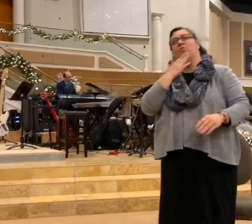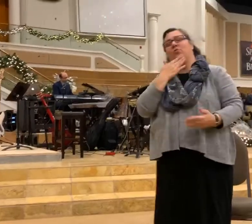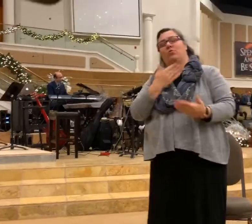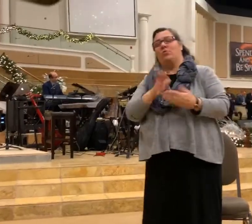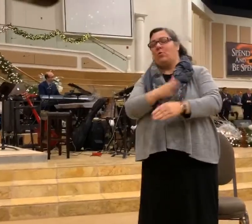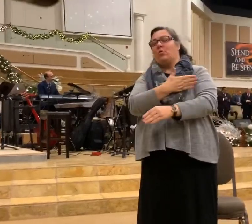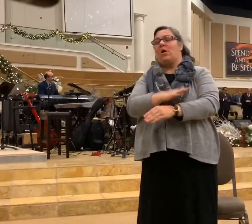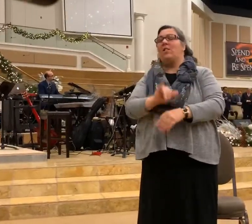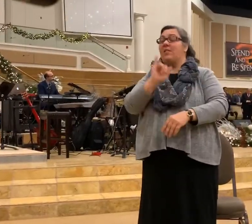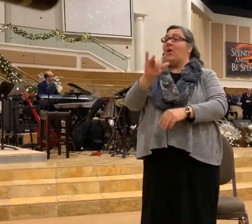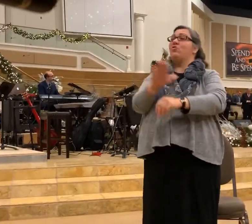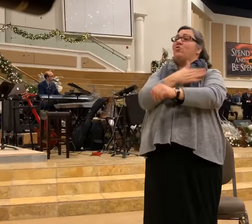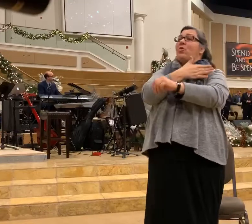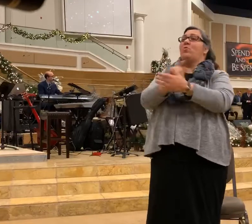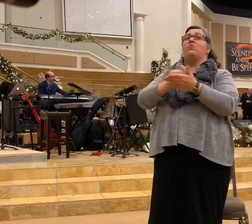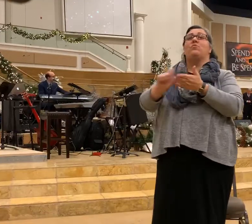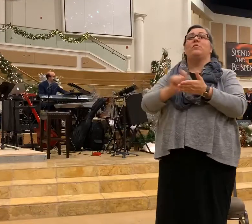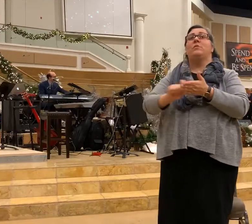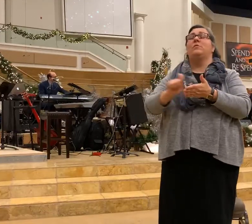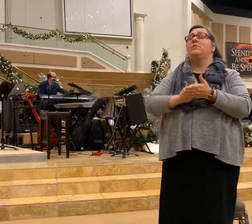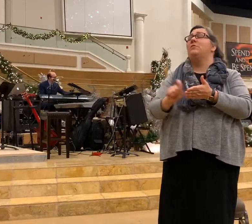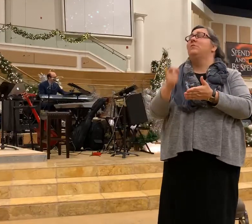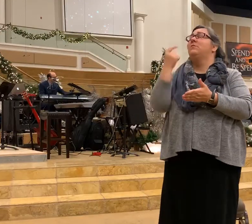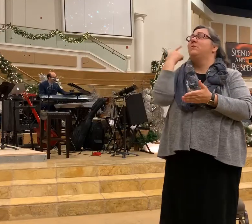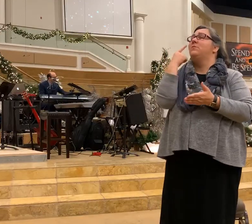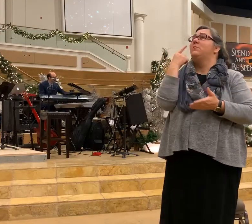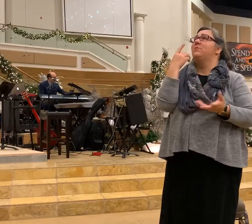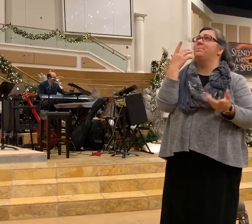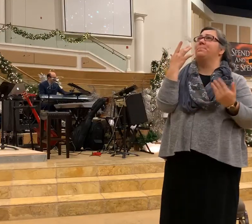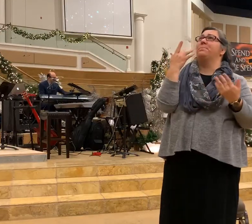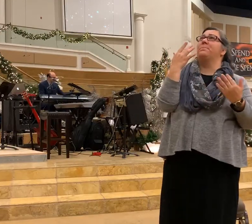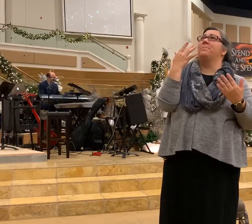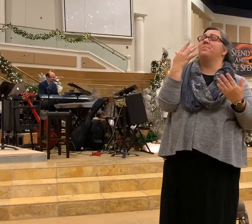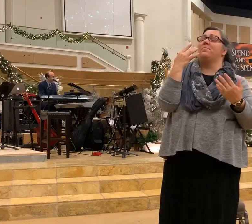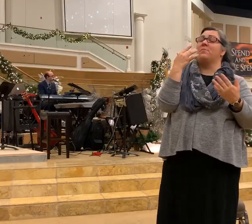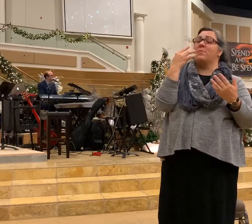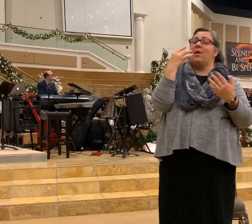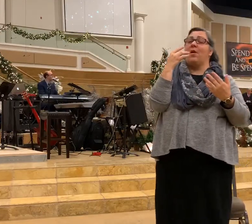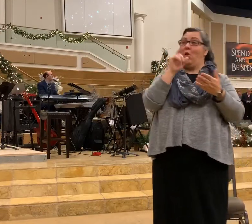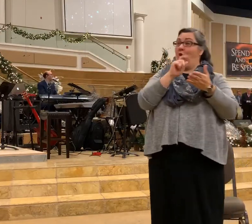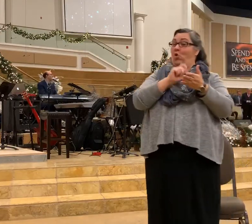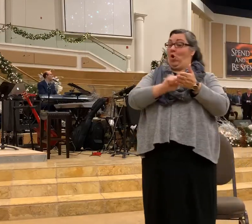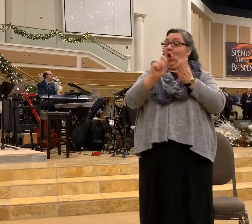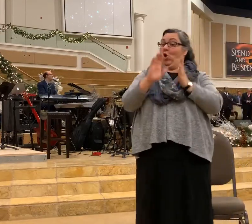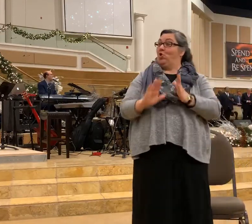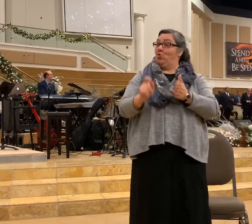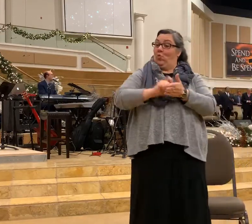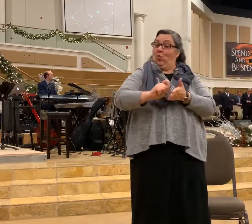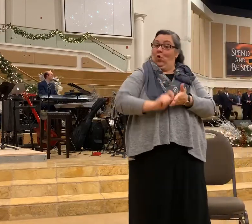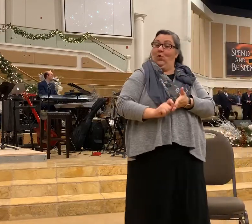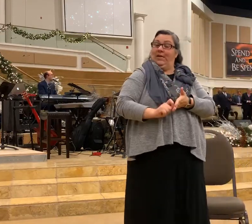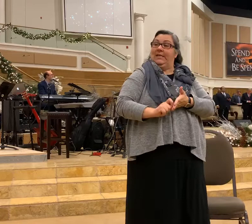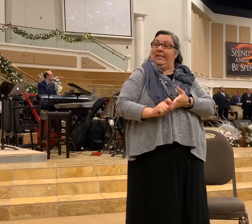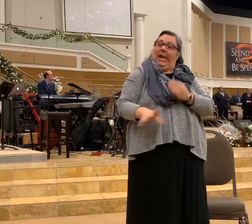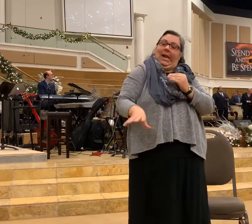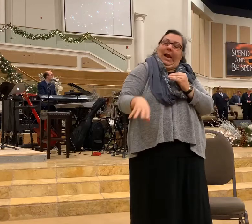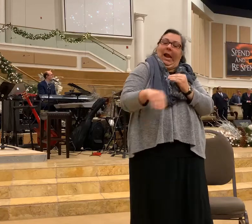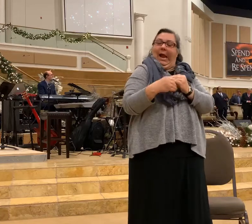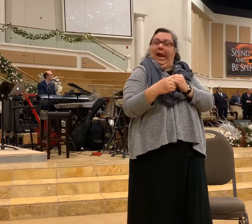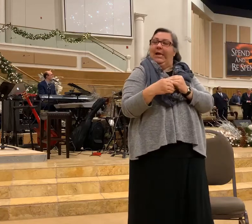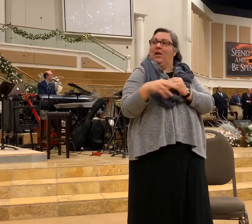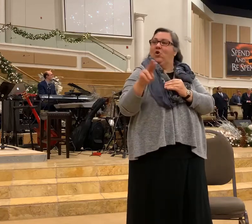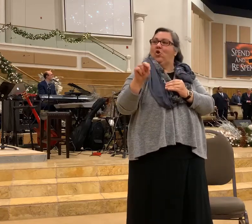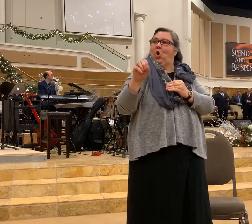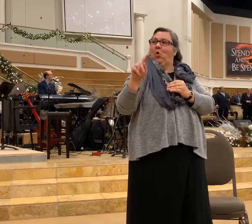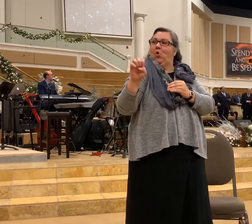That song was written, and when the psalmist wrote it, he gave a little note.